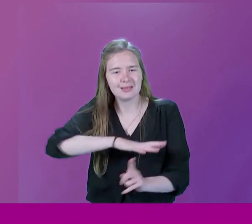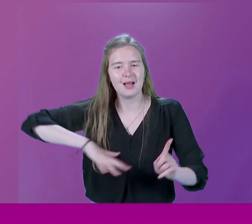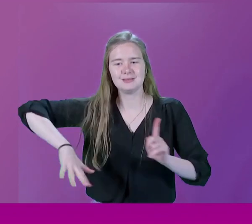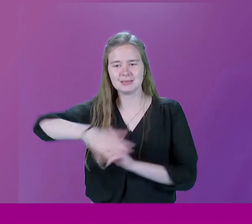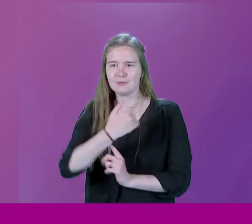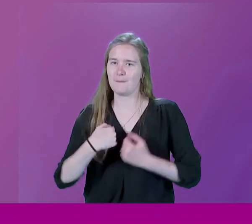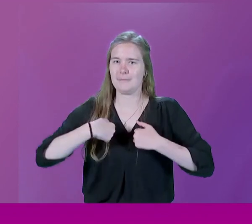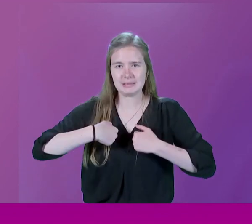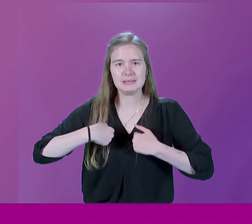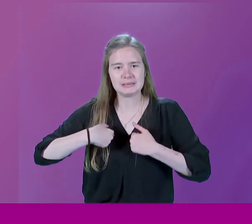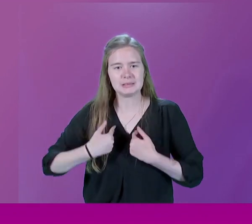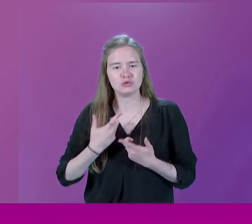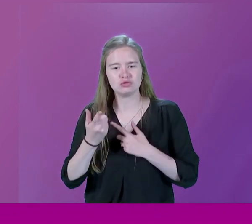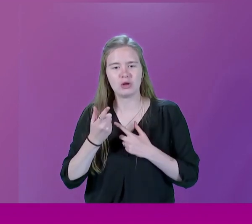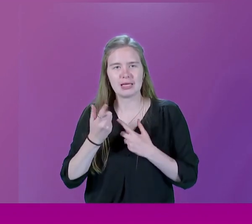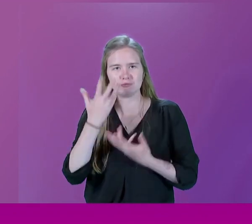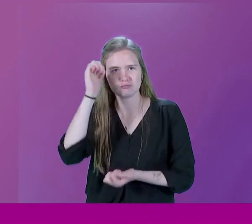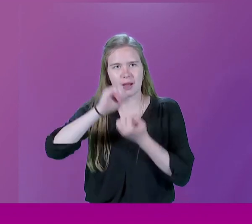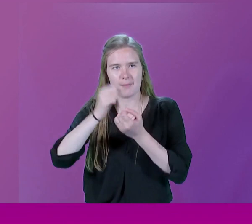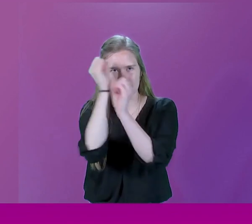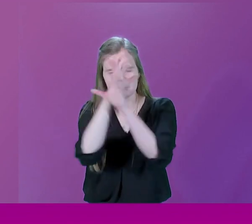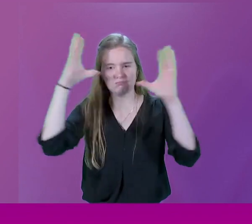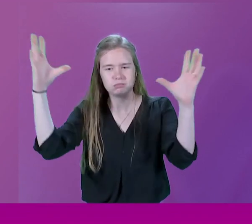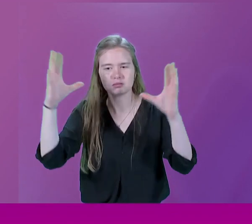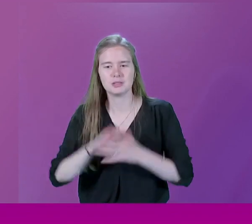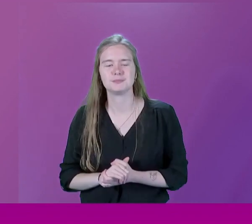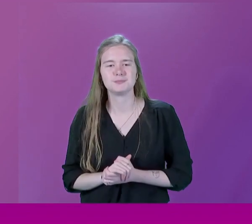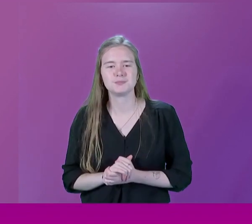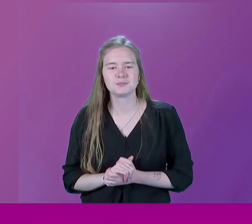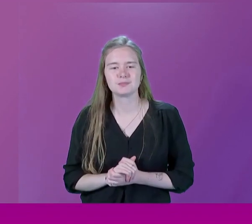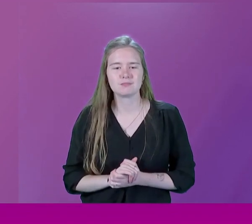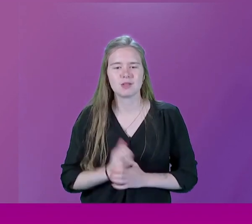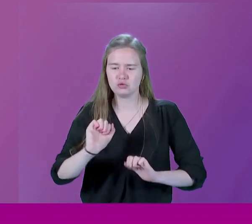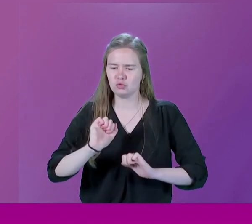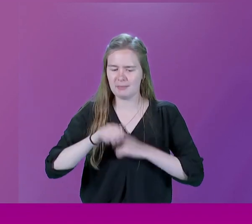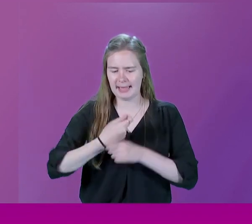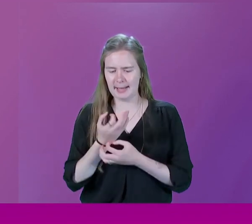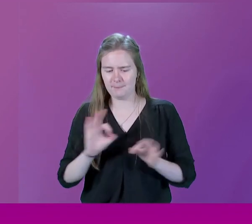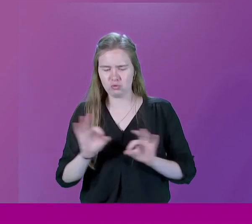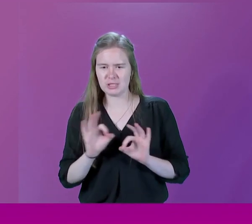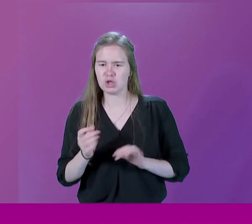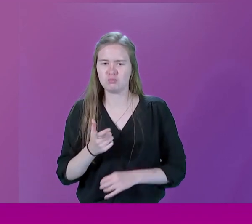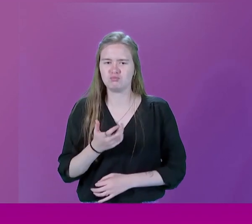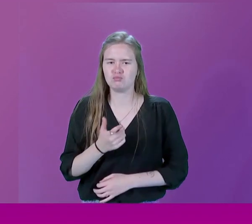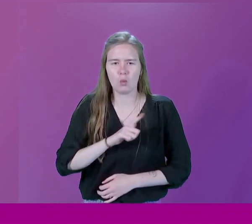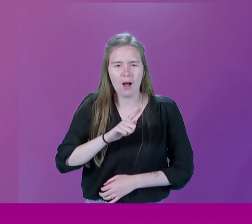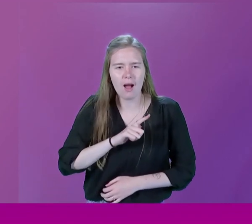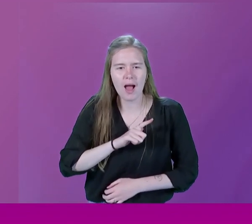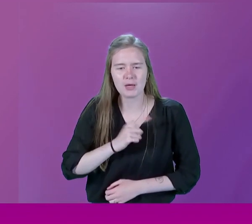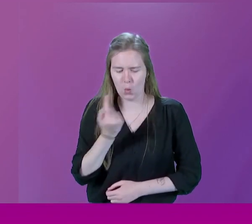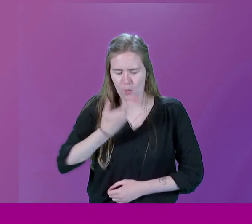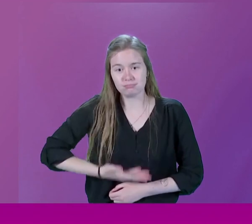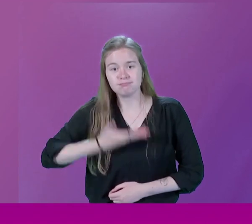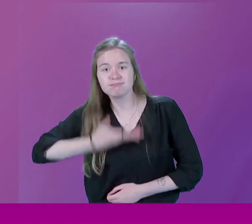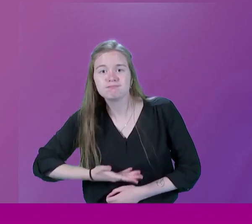landscape for me to keep very strong in my mind. You know, why are you a musician? And what are you? What does a